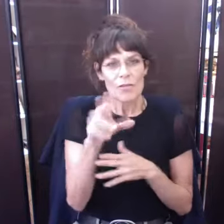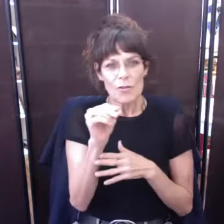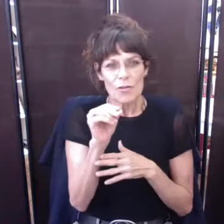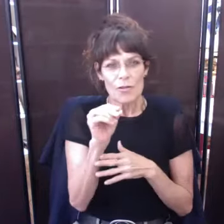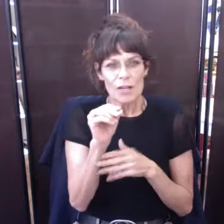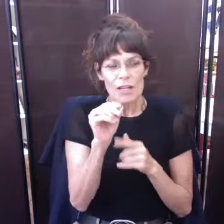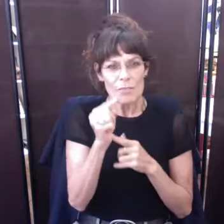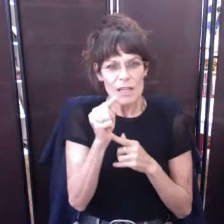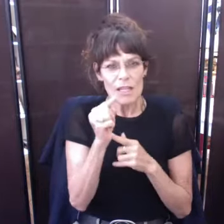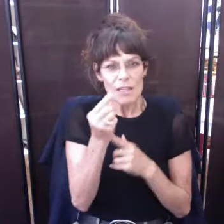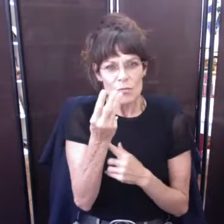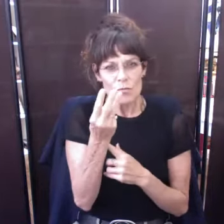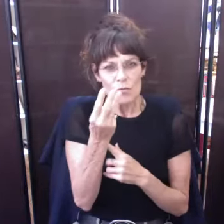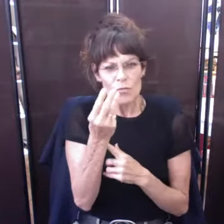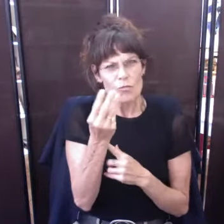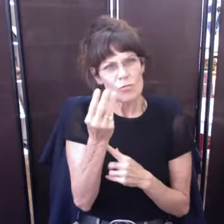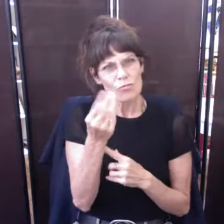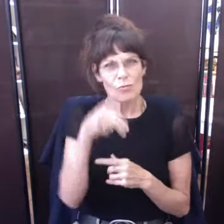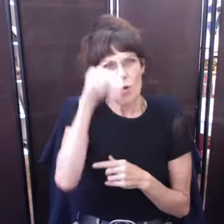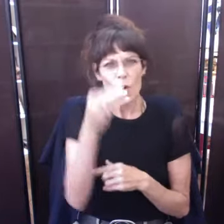of, or northwest of Milwaukee. And